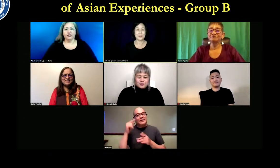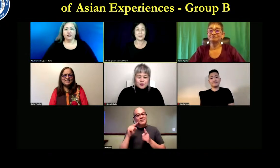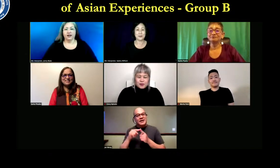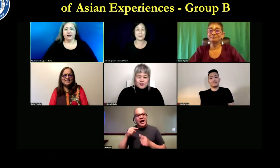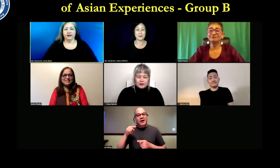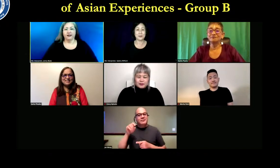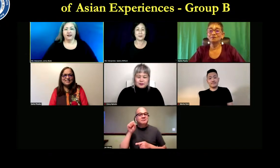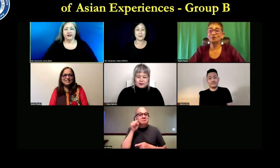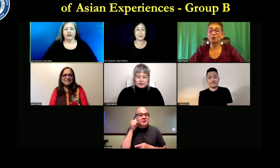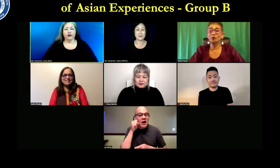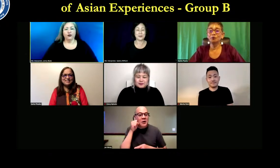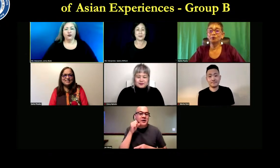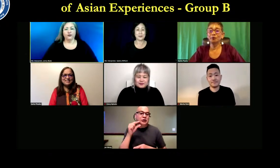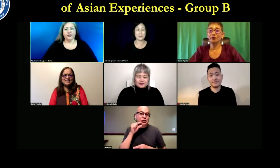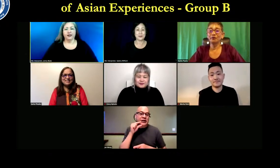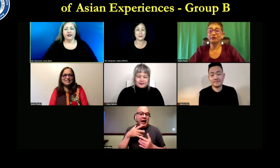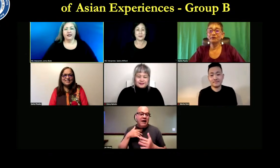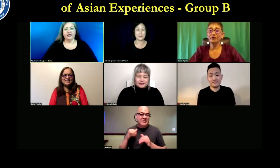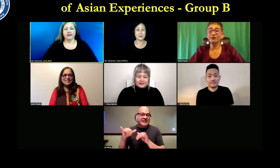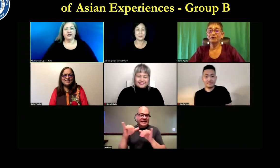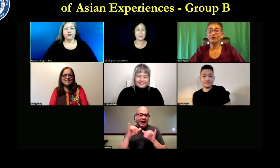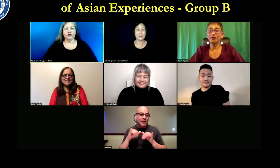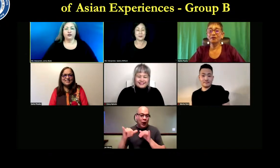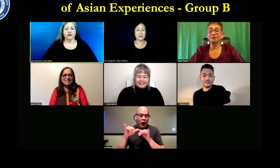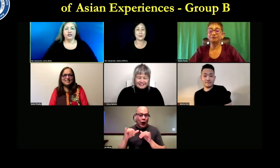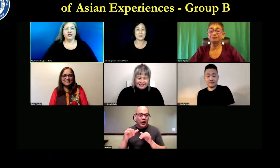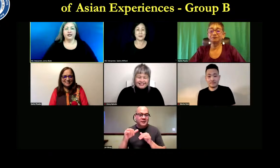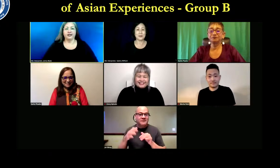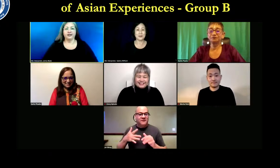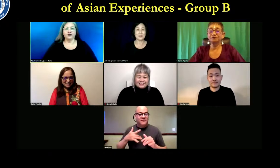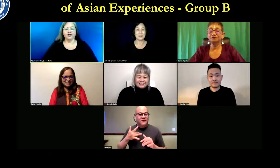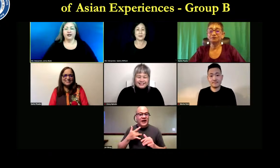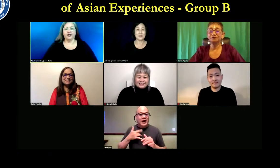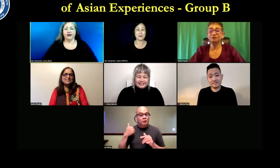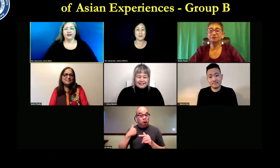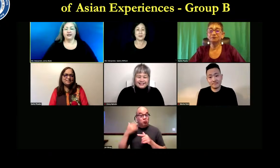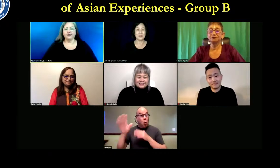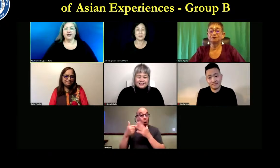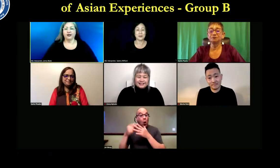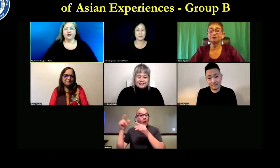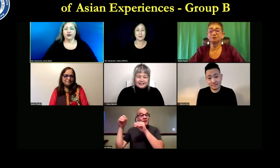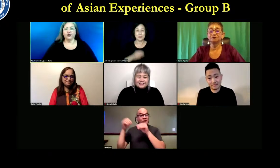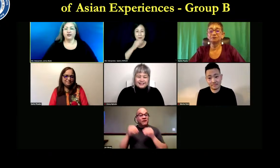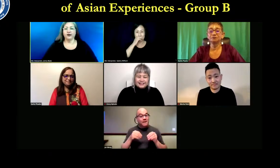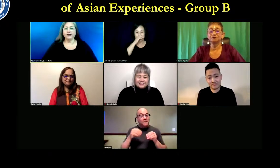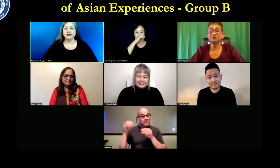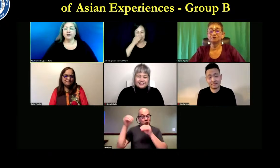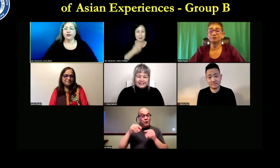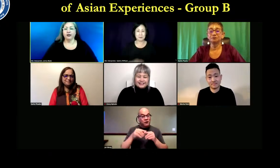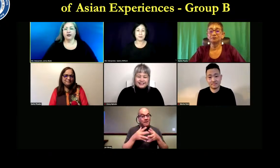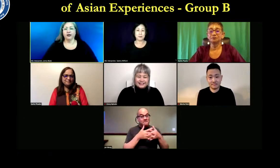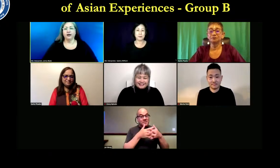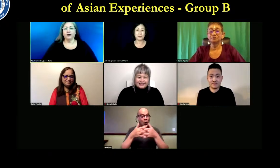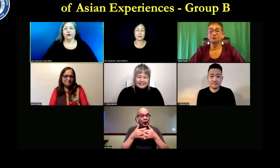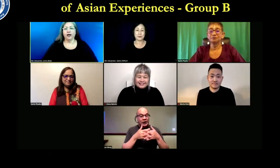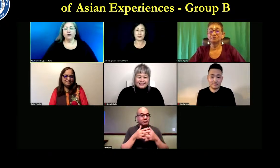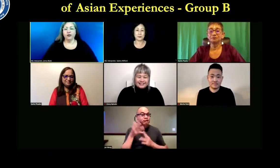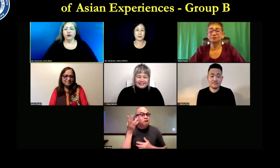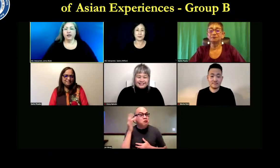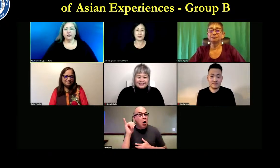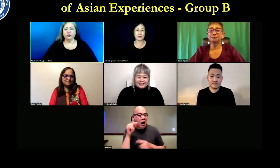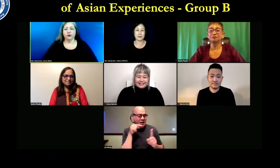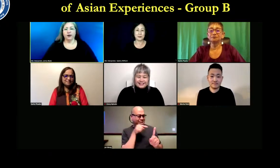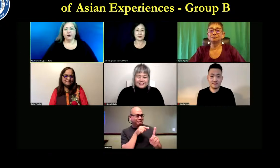This is Jan. You know, similar to Jenny and Sarita, it seems like our story is very similar. When